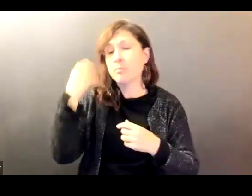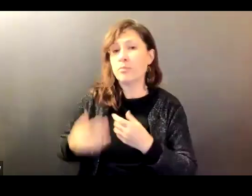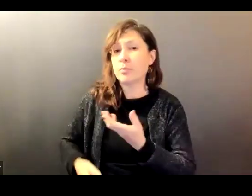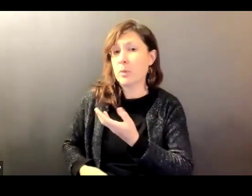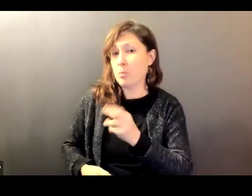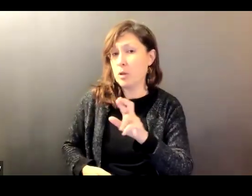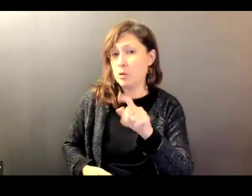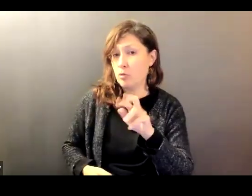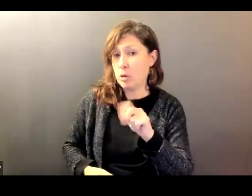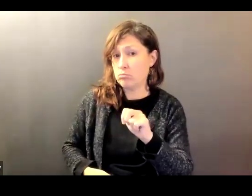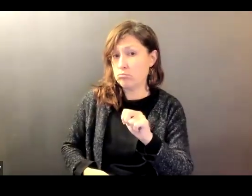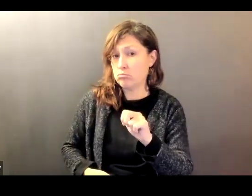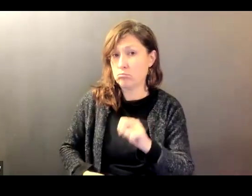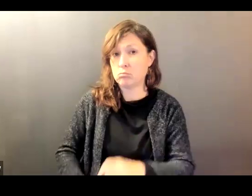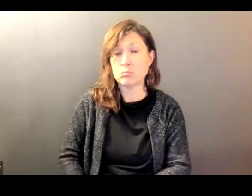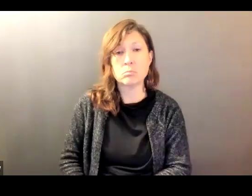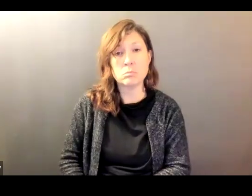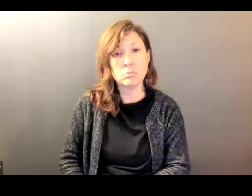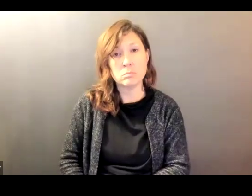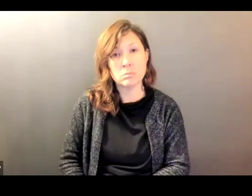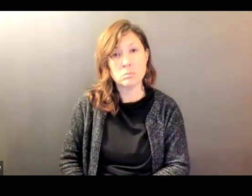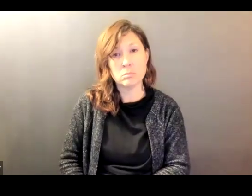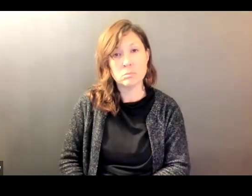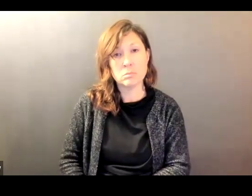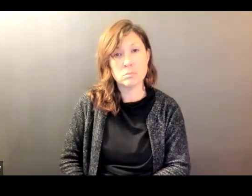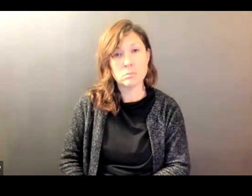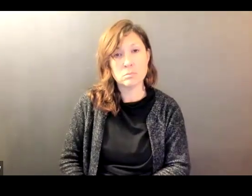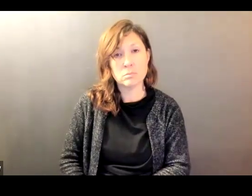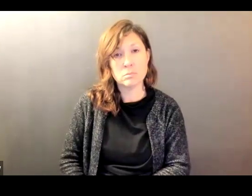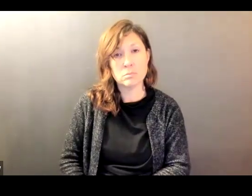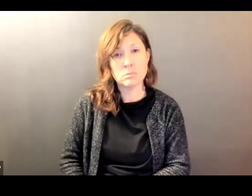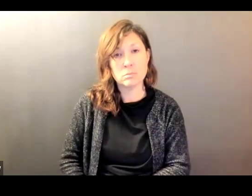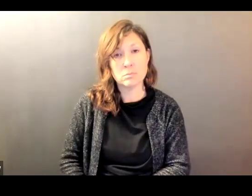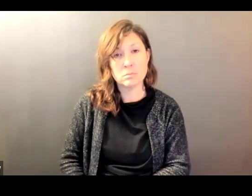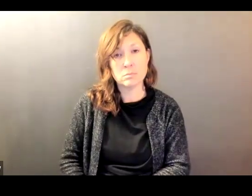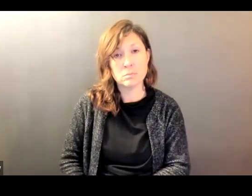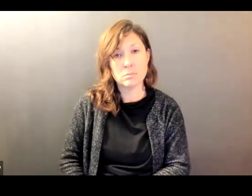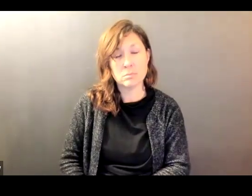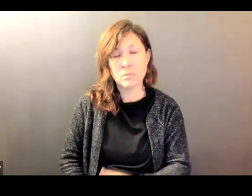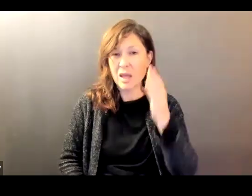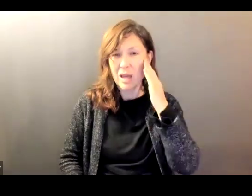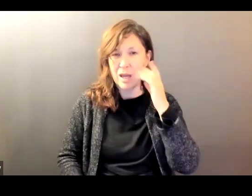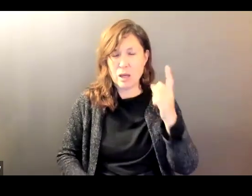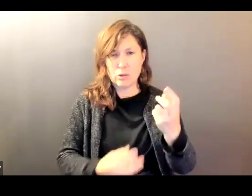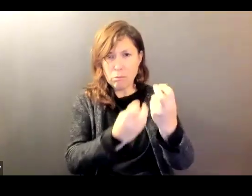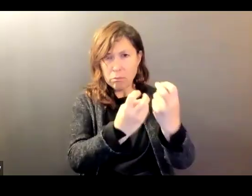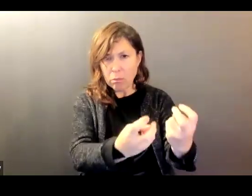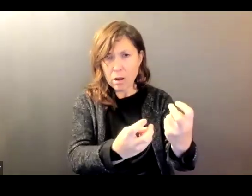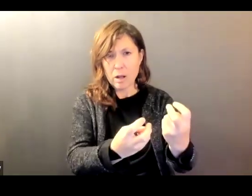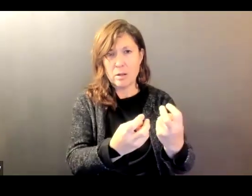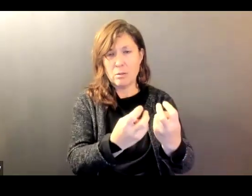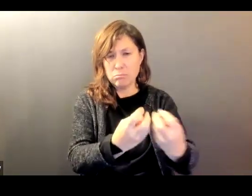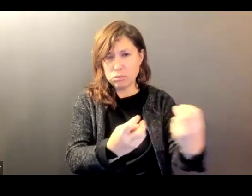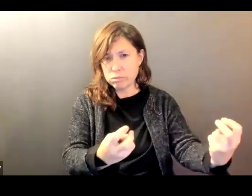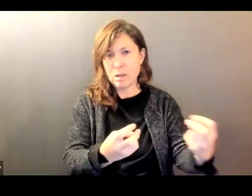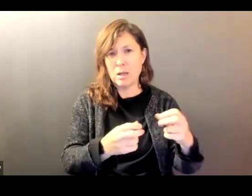Well, I know we've been keeping you good today. As a matter of fact, I do have a number of questions,